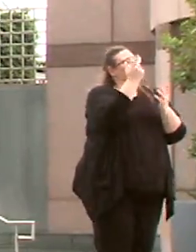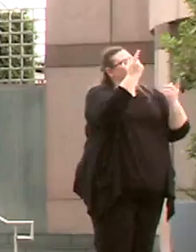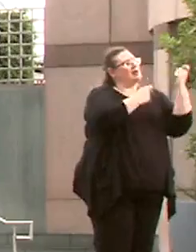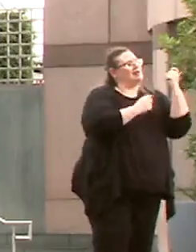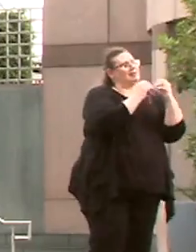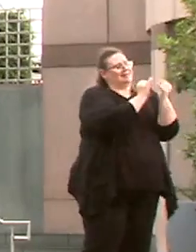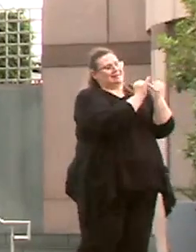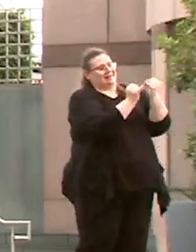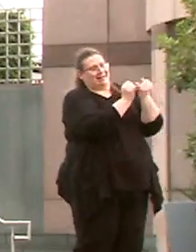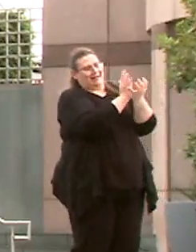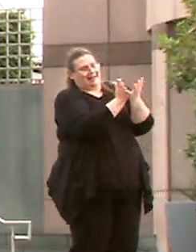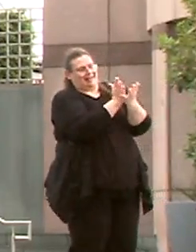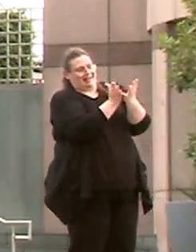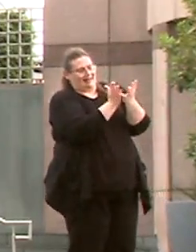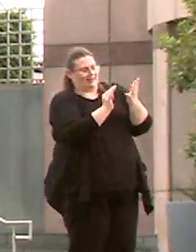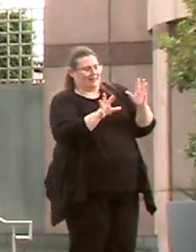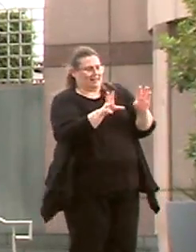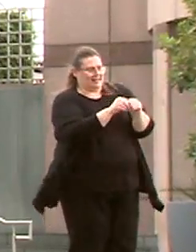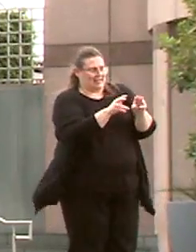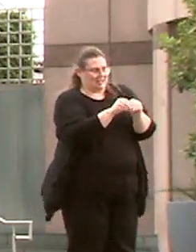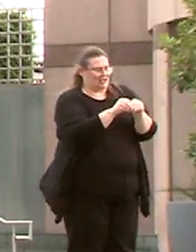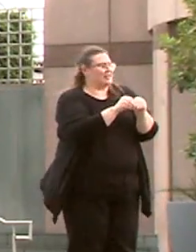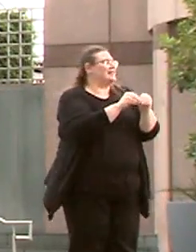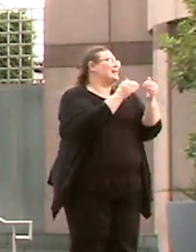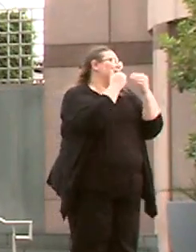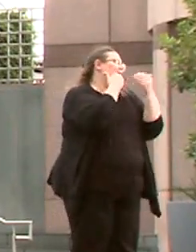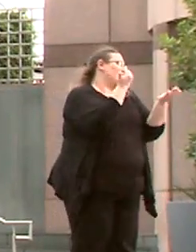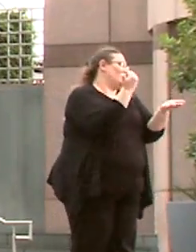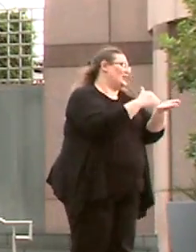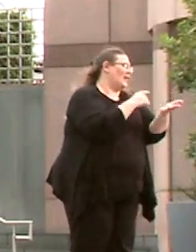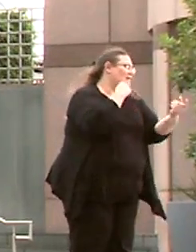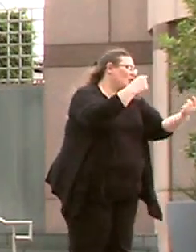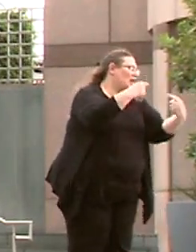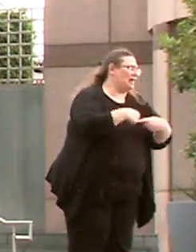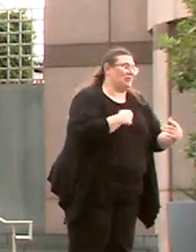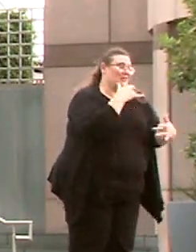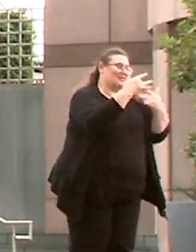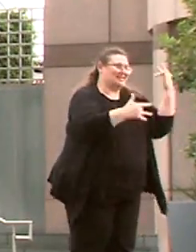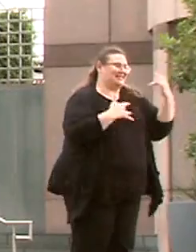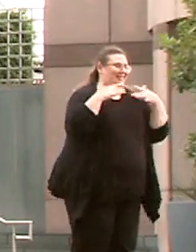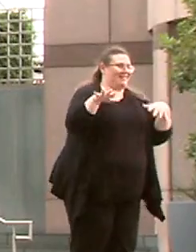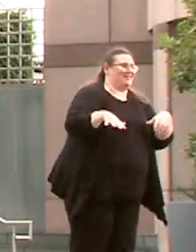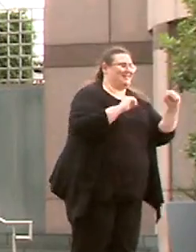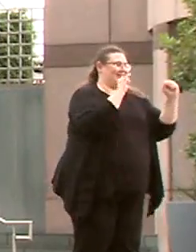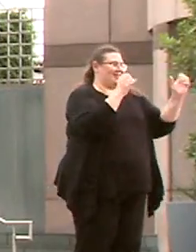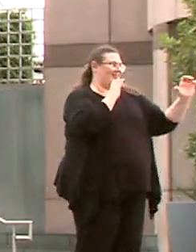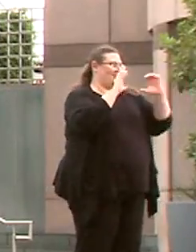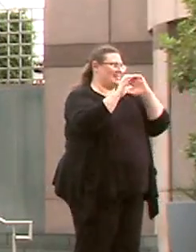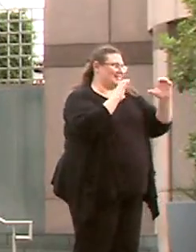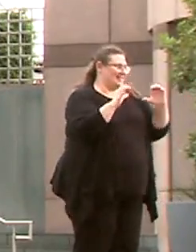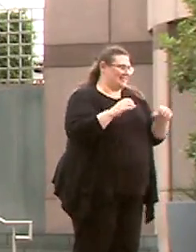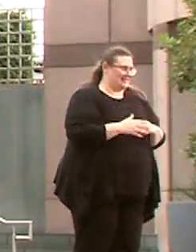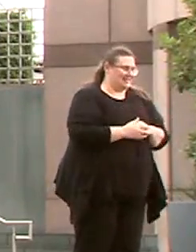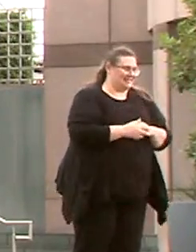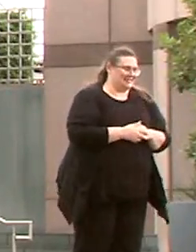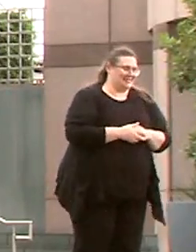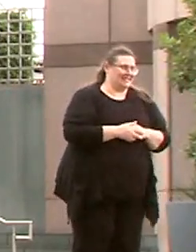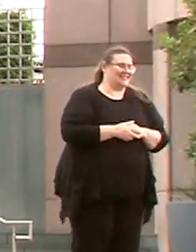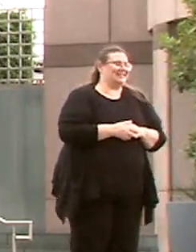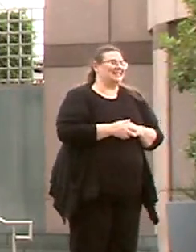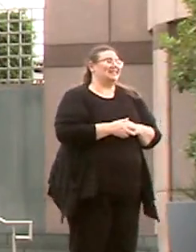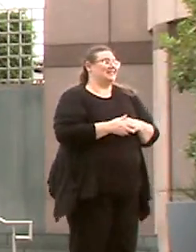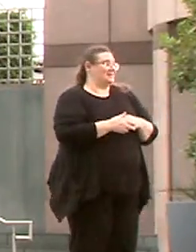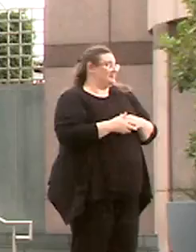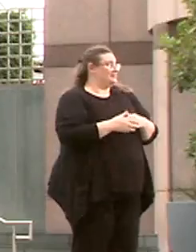toward the end of the session. And again, I thank you all for being here, and I'm excited to facilitate this conversation. I want to start